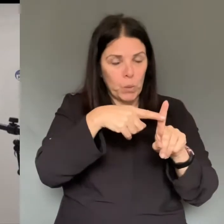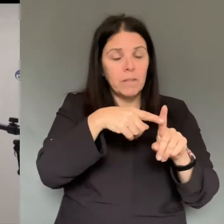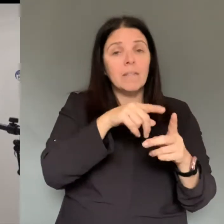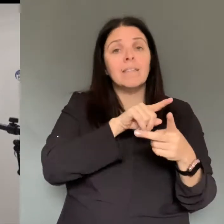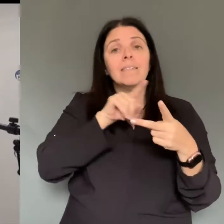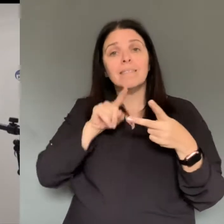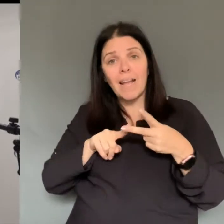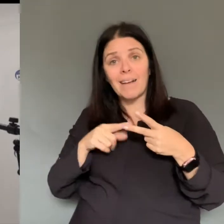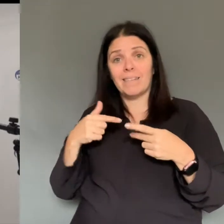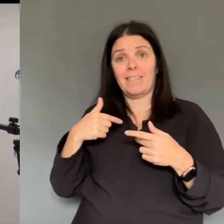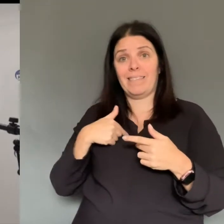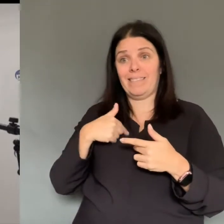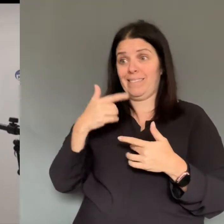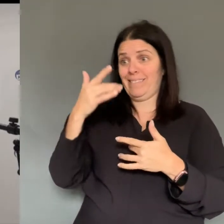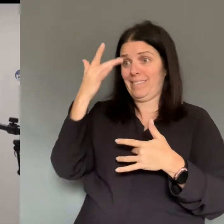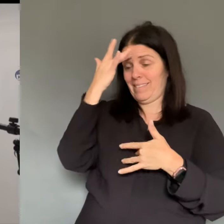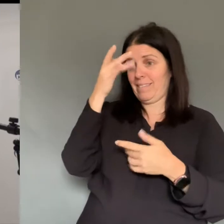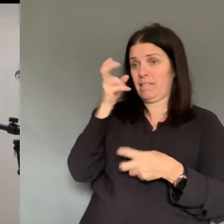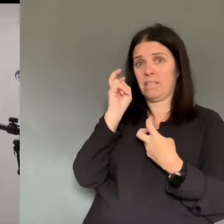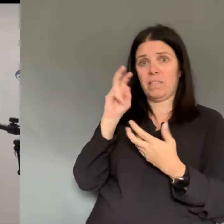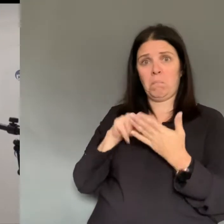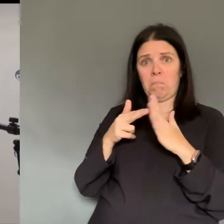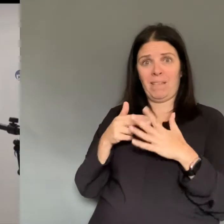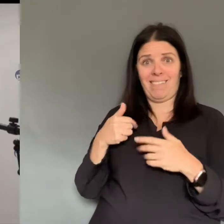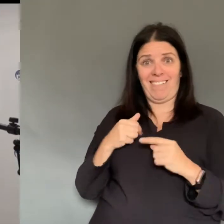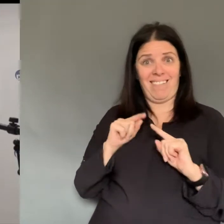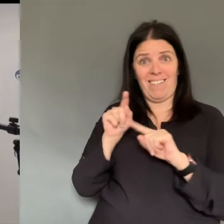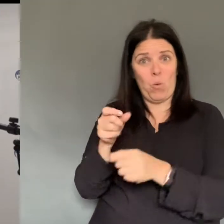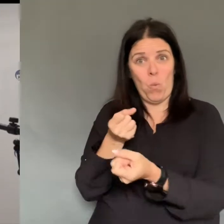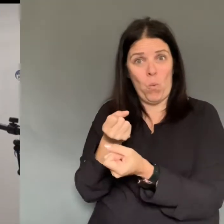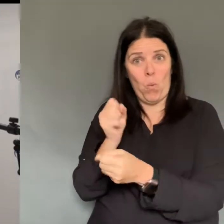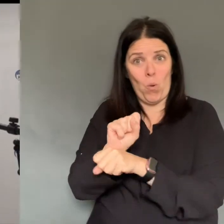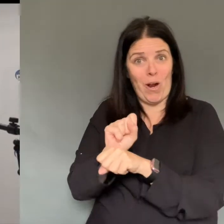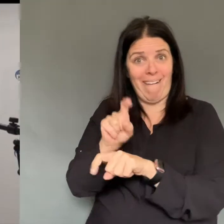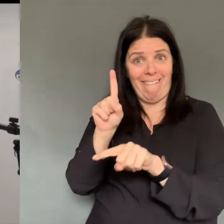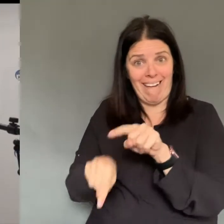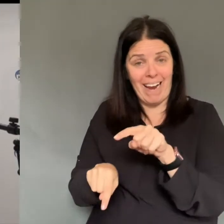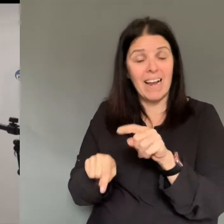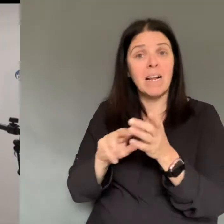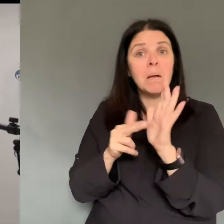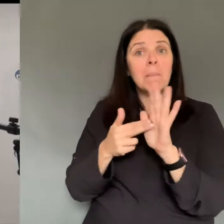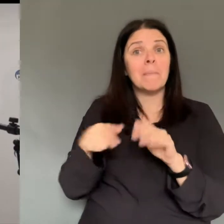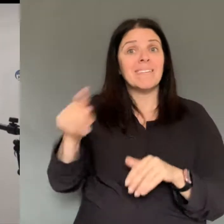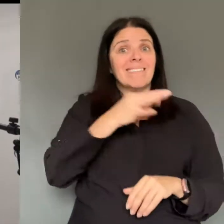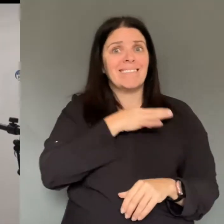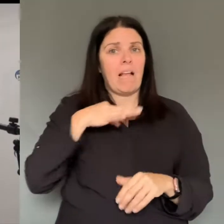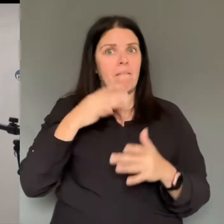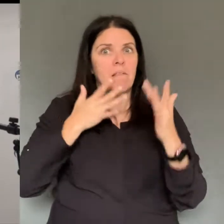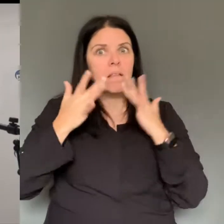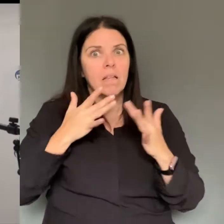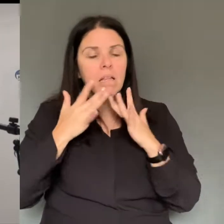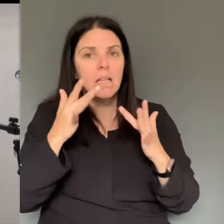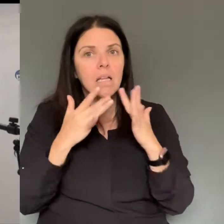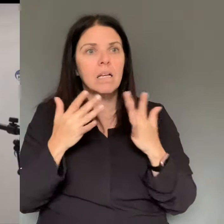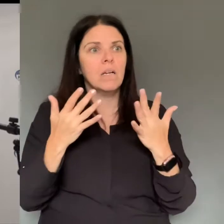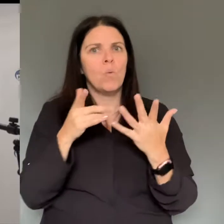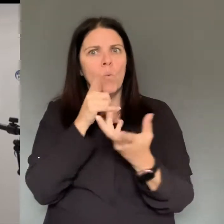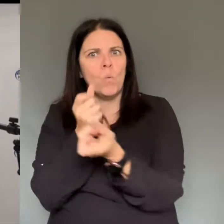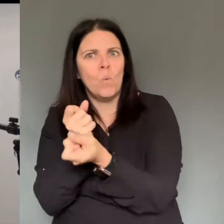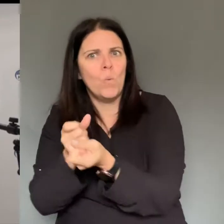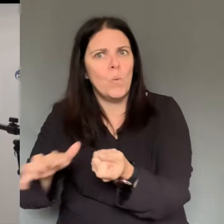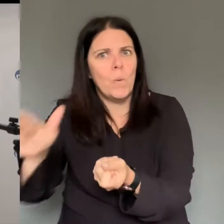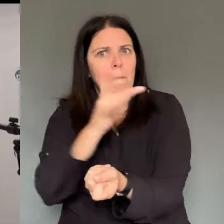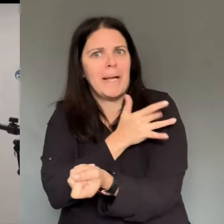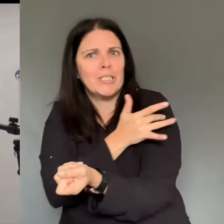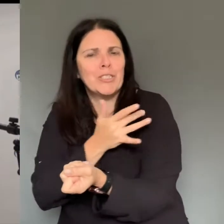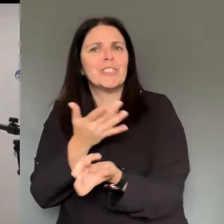try and minimize as much as possible by taking some of those proactive measures. We know most of the hospitals are actively